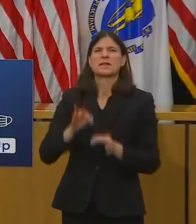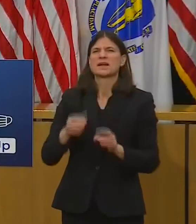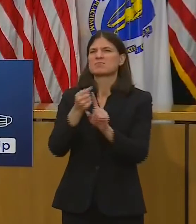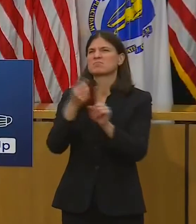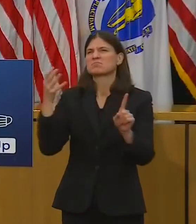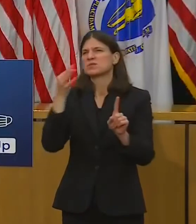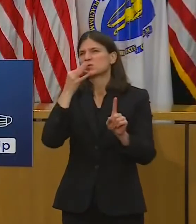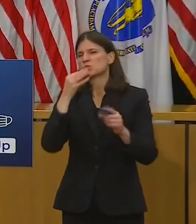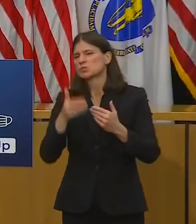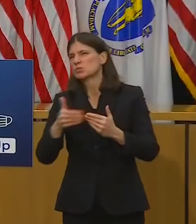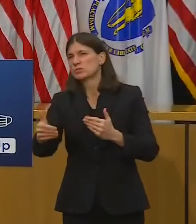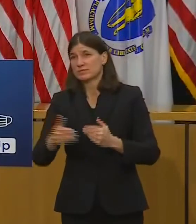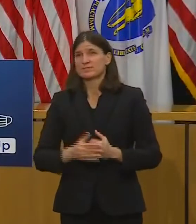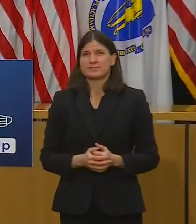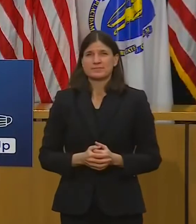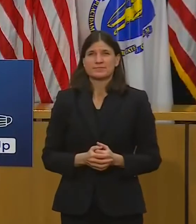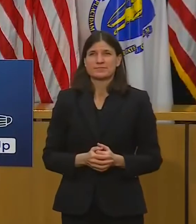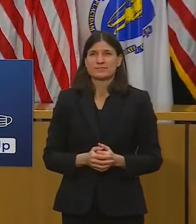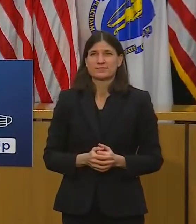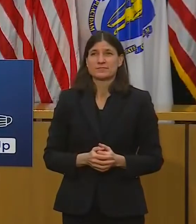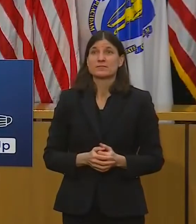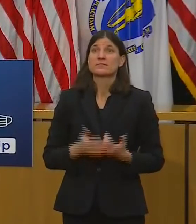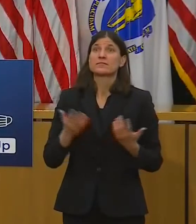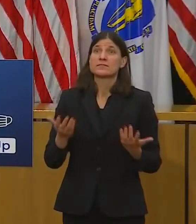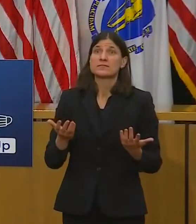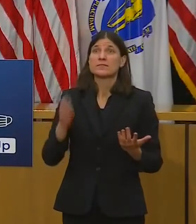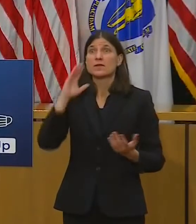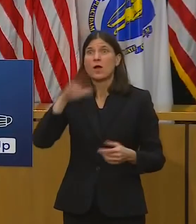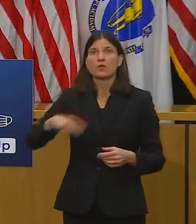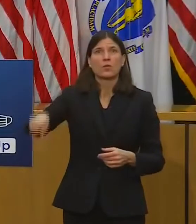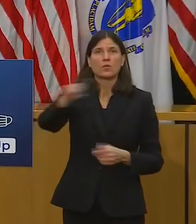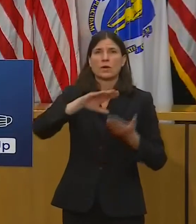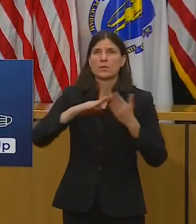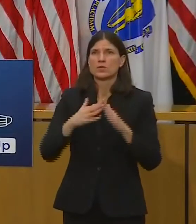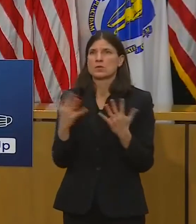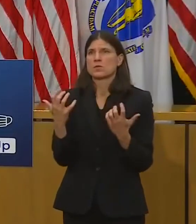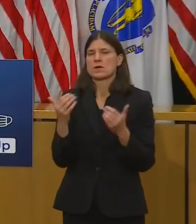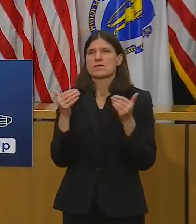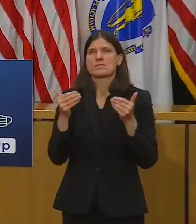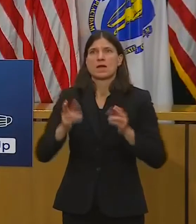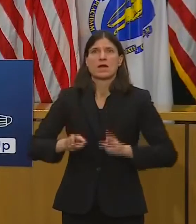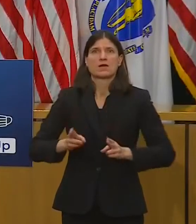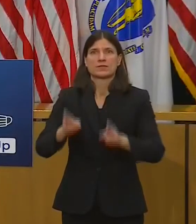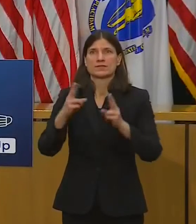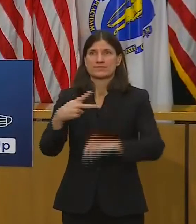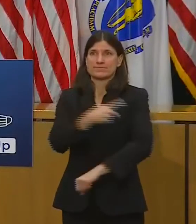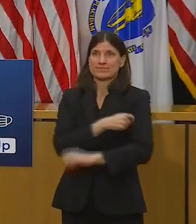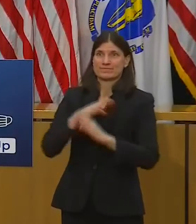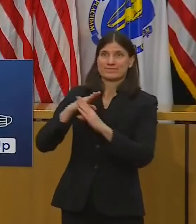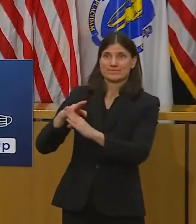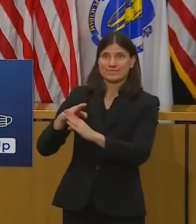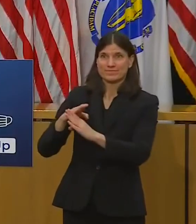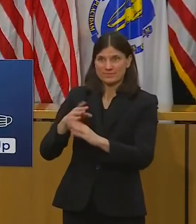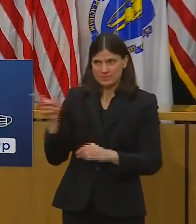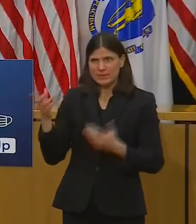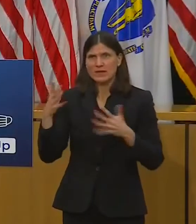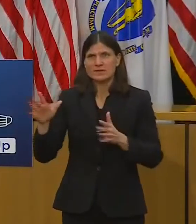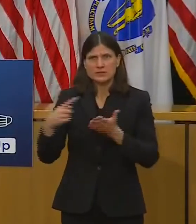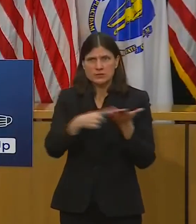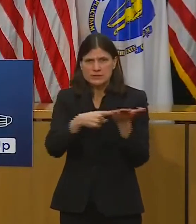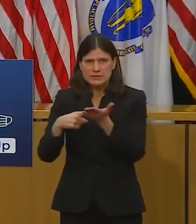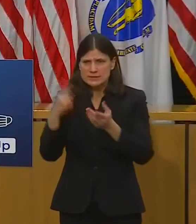We know that the vaccines can't be administered fast enough, and the Command Center and DPH are working hard with our federal and local partners to